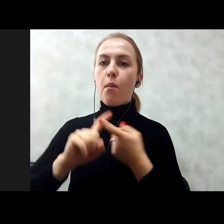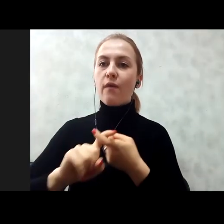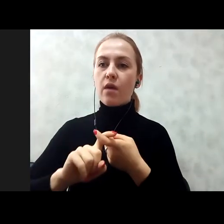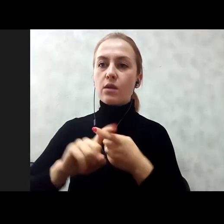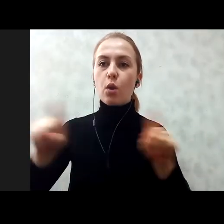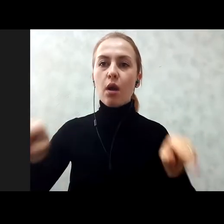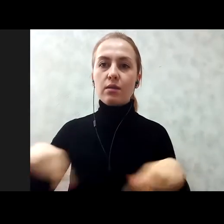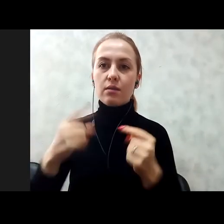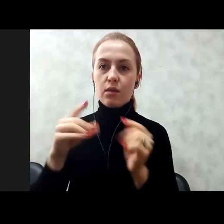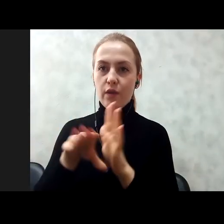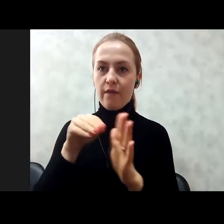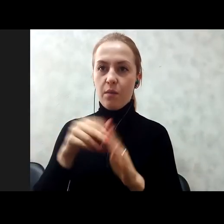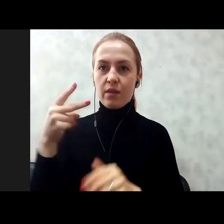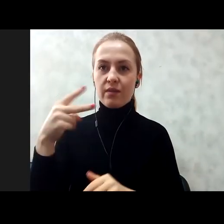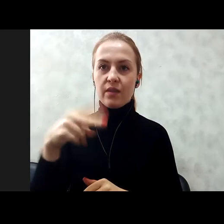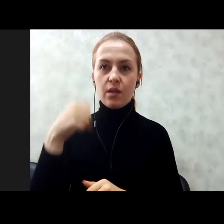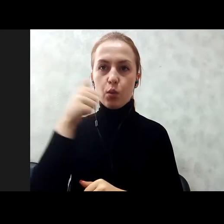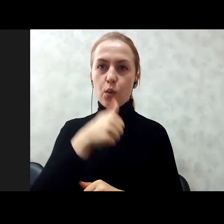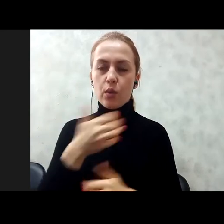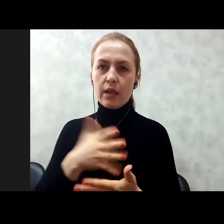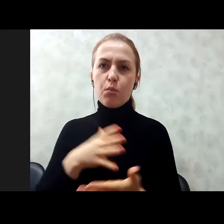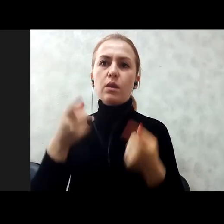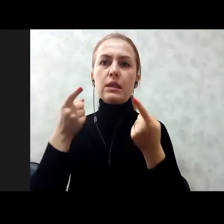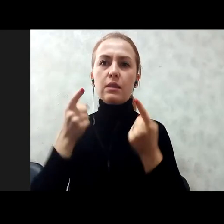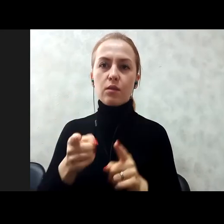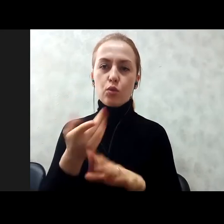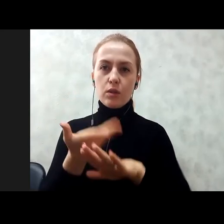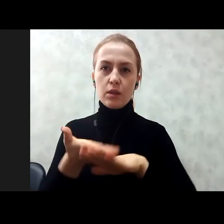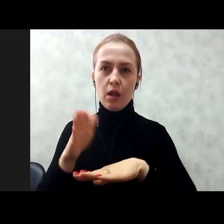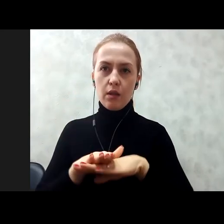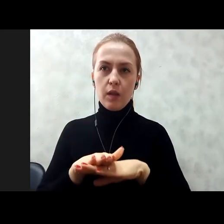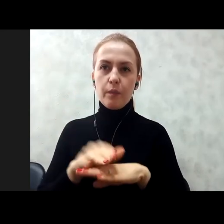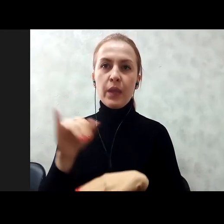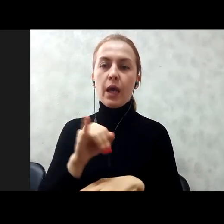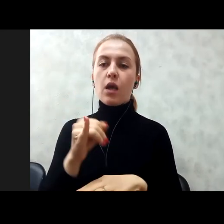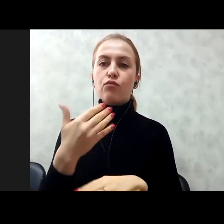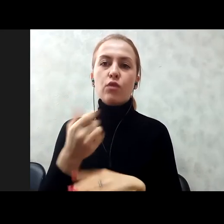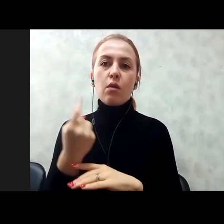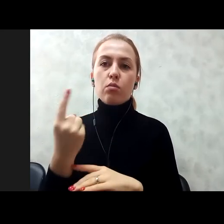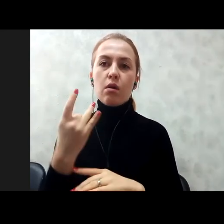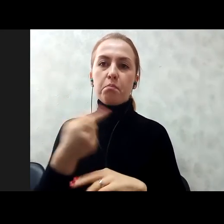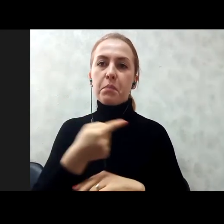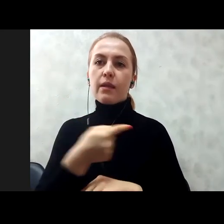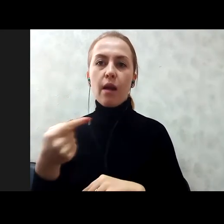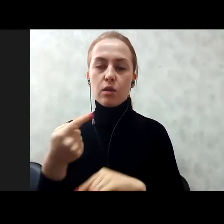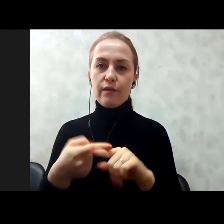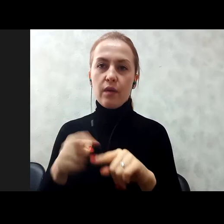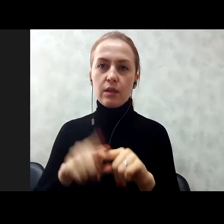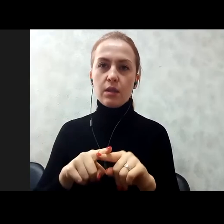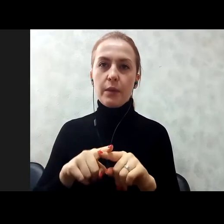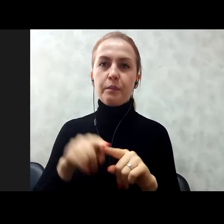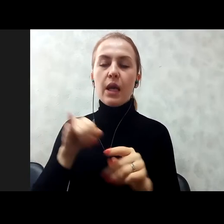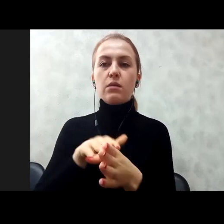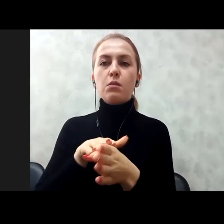to the organization and administration of those elections, which were indeed very difficult and complex, and that has